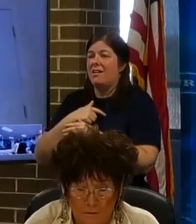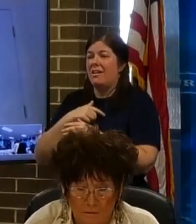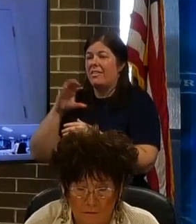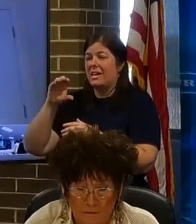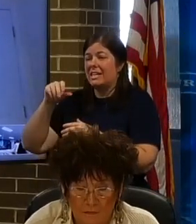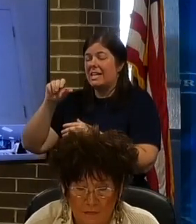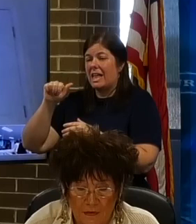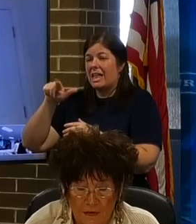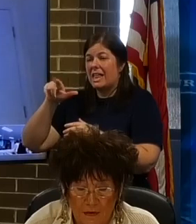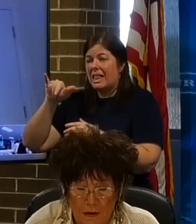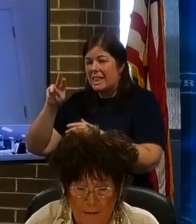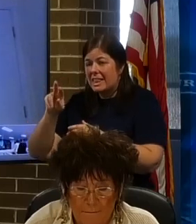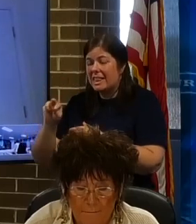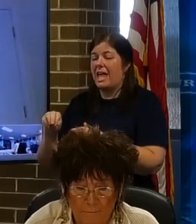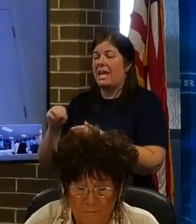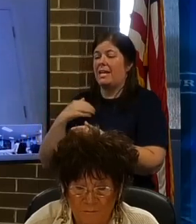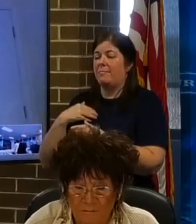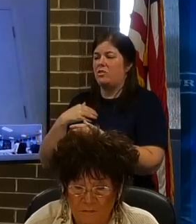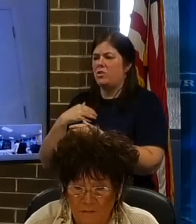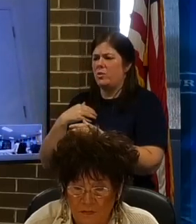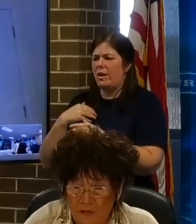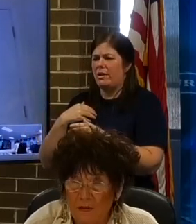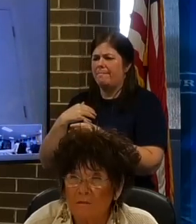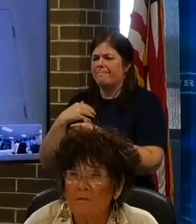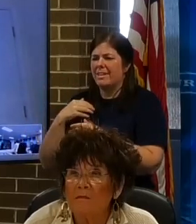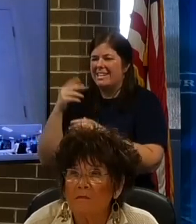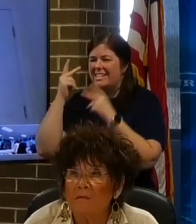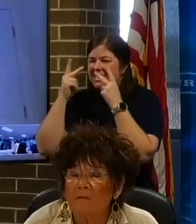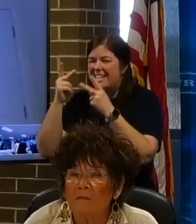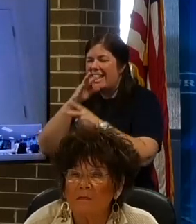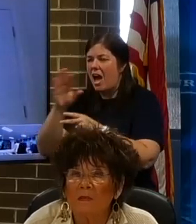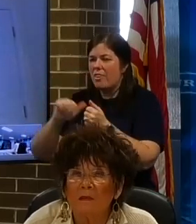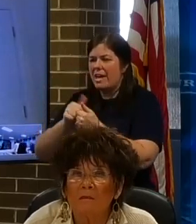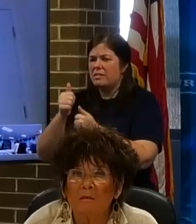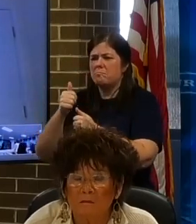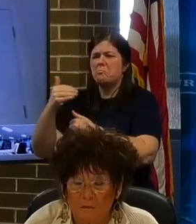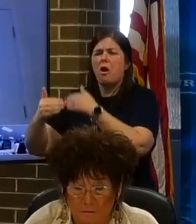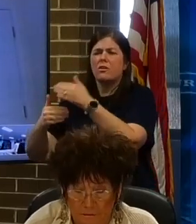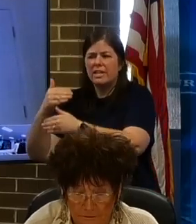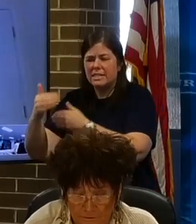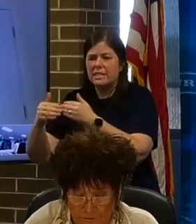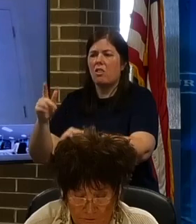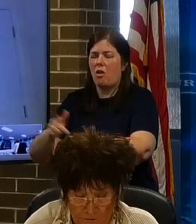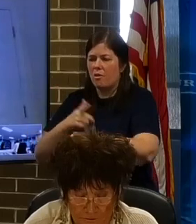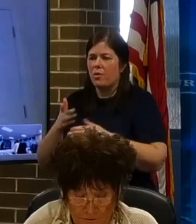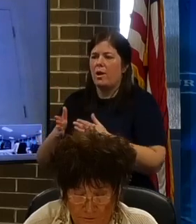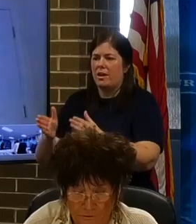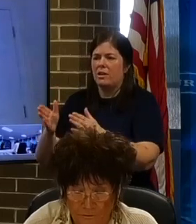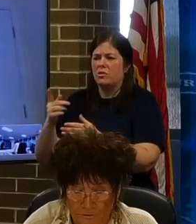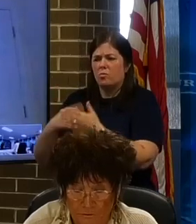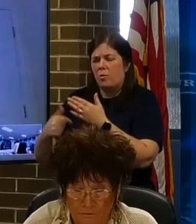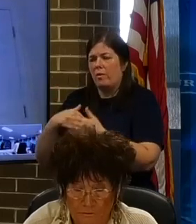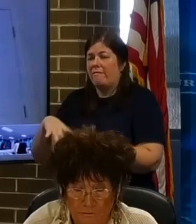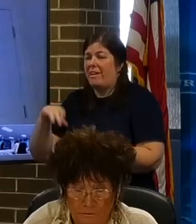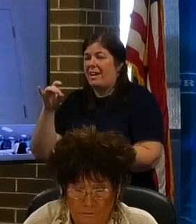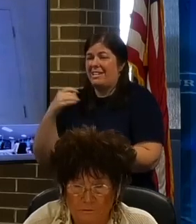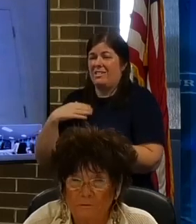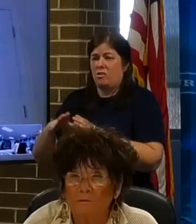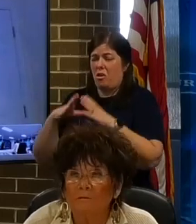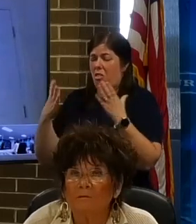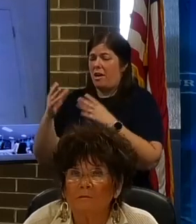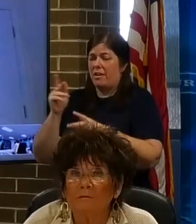claim along the way. We felt like this is a very important tool, because what we're finding is there are a lot of people